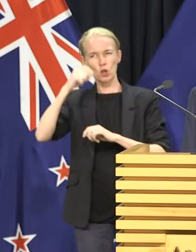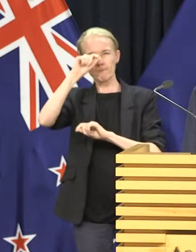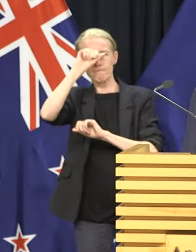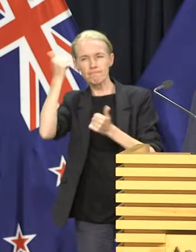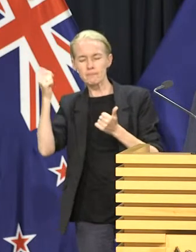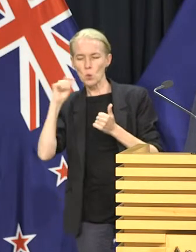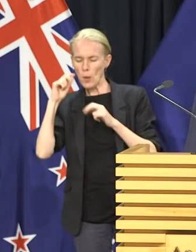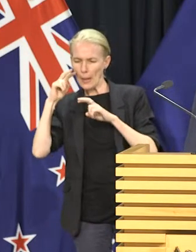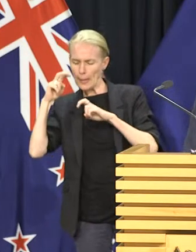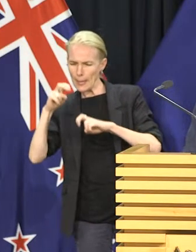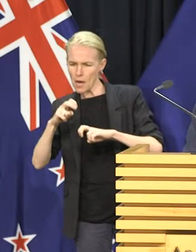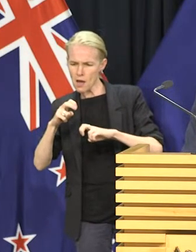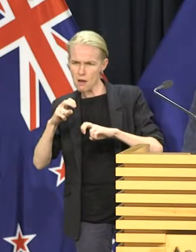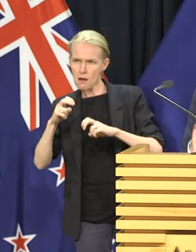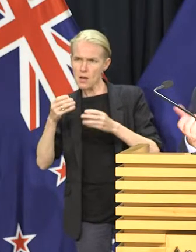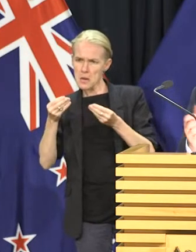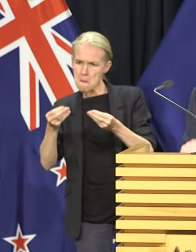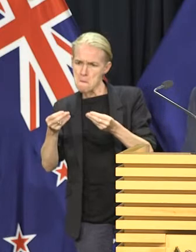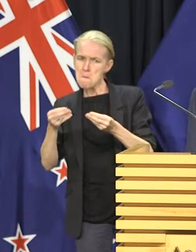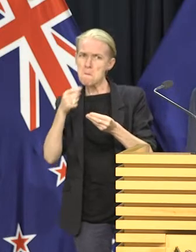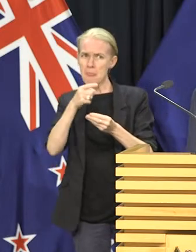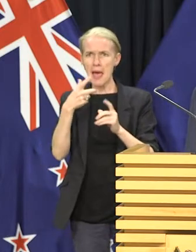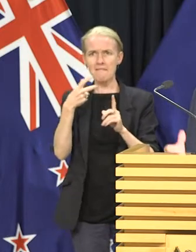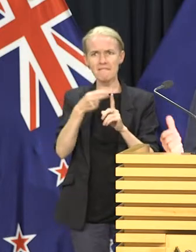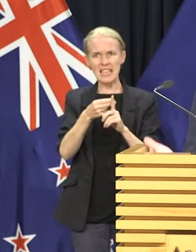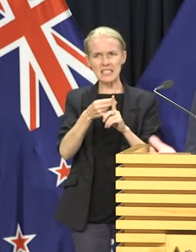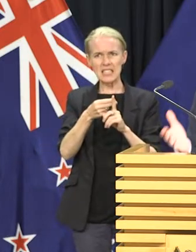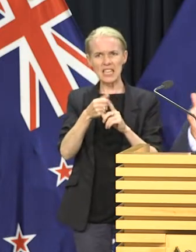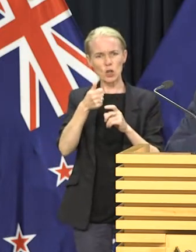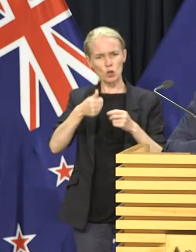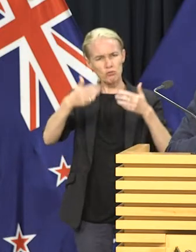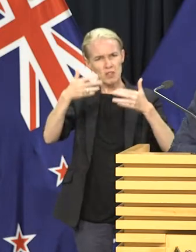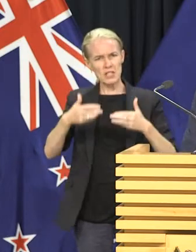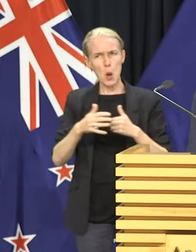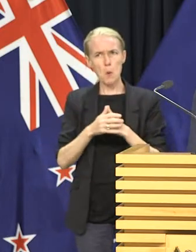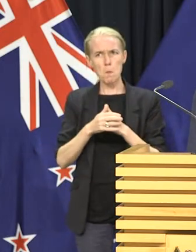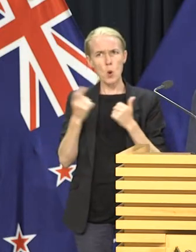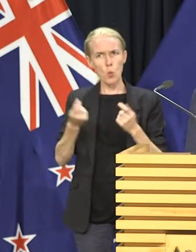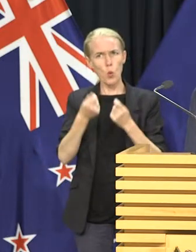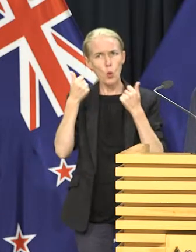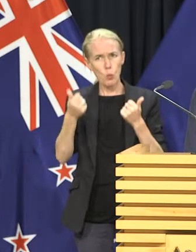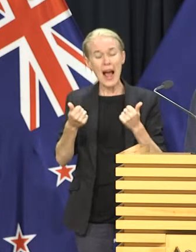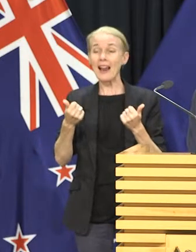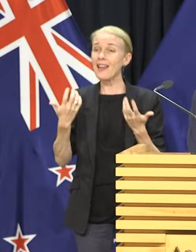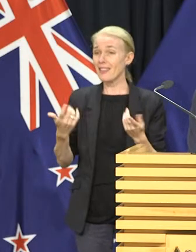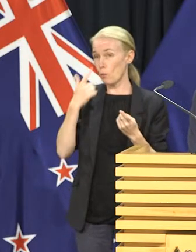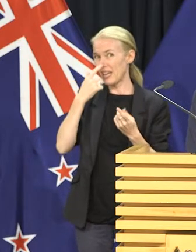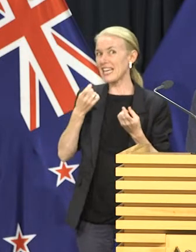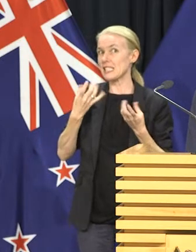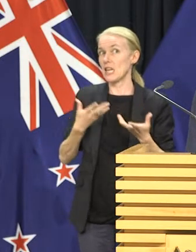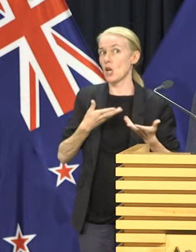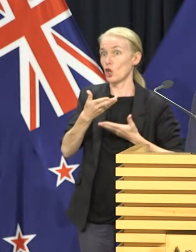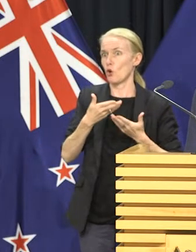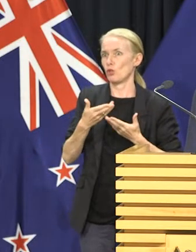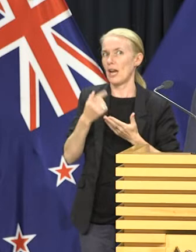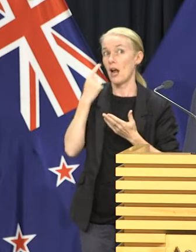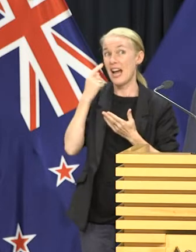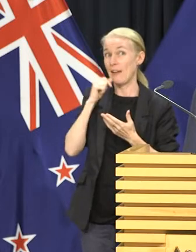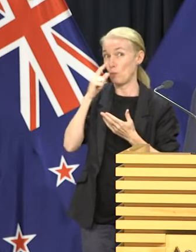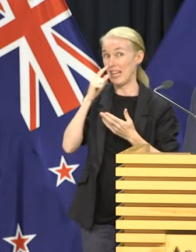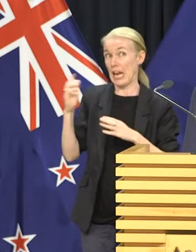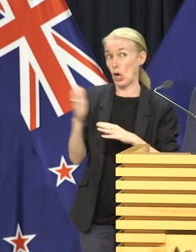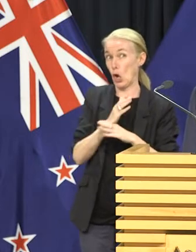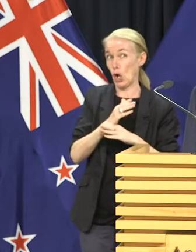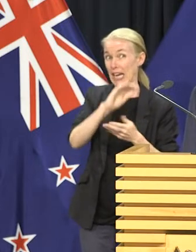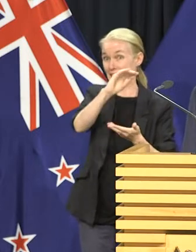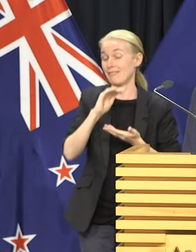earlier delivery. And in fact, we saw that with Pfizer. In fact, Pfizer brought forward its first deliveries into February, and we fully expect we'll